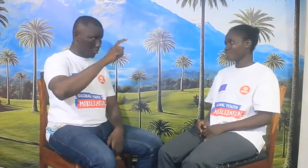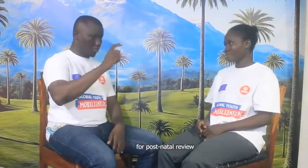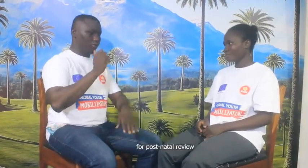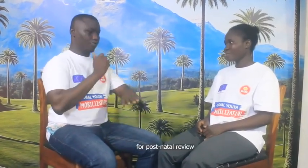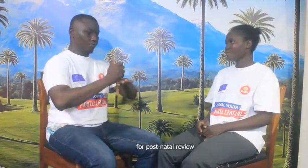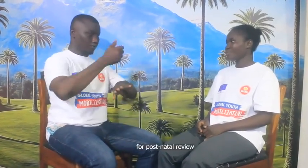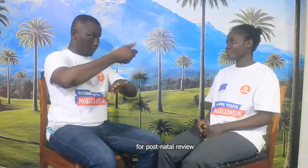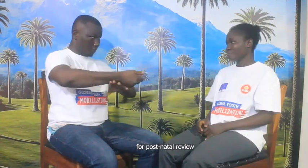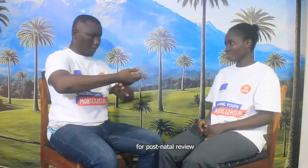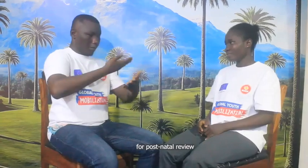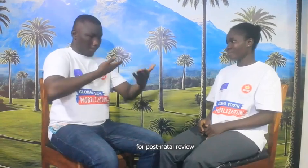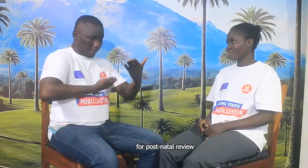for postnatal review.